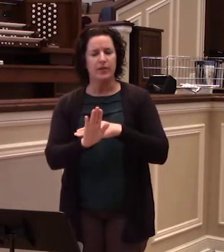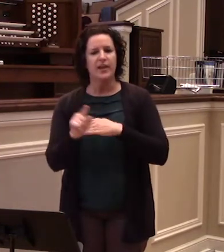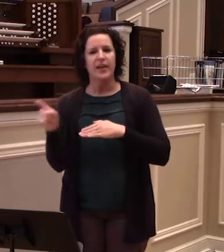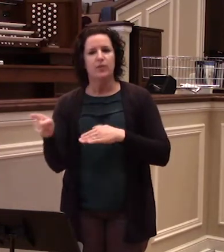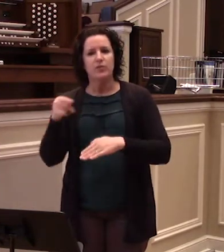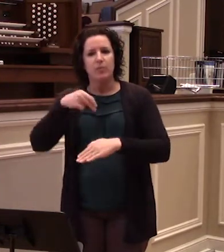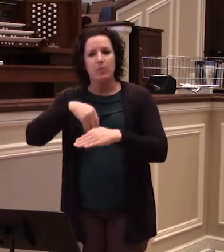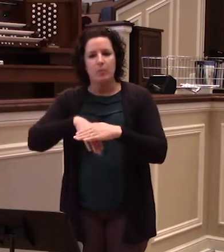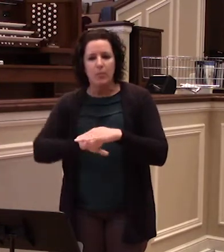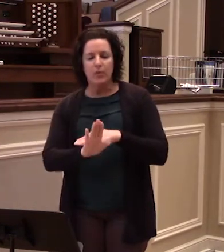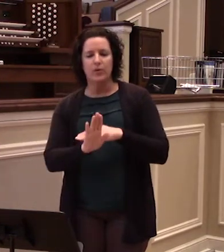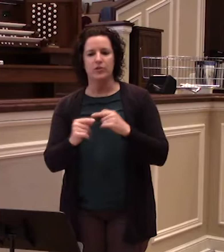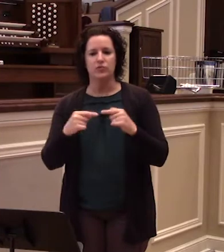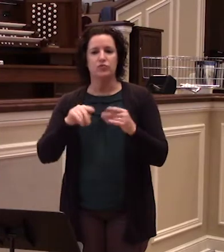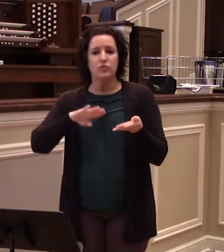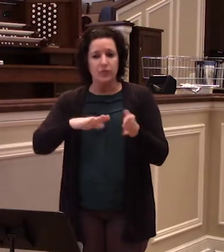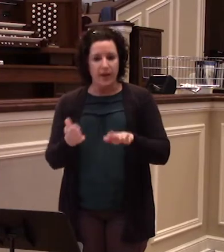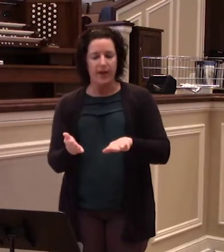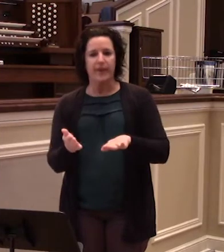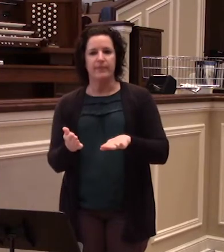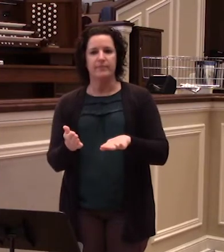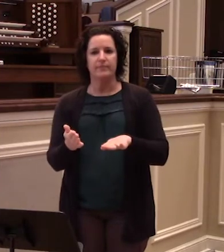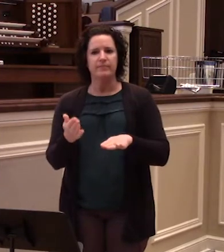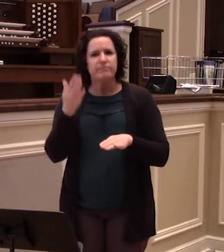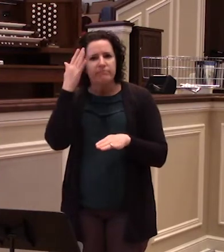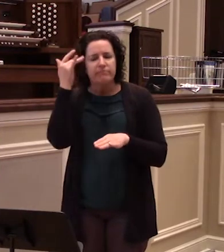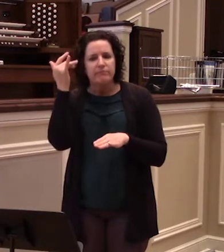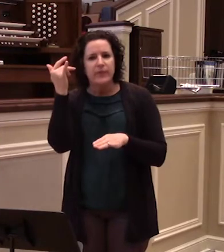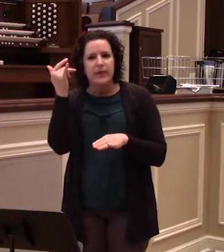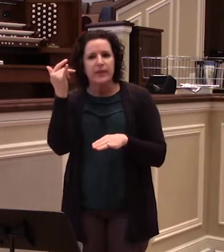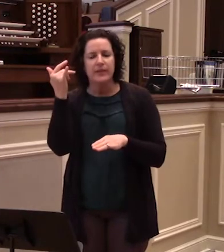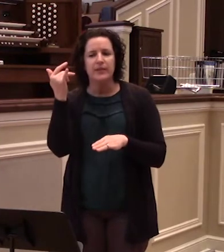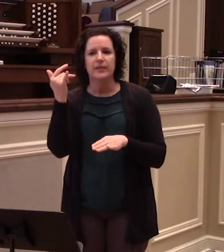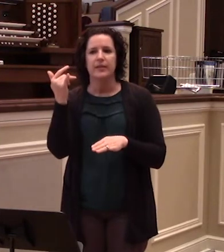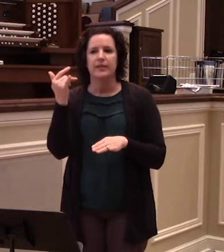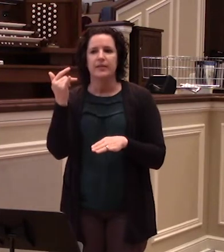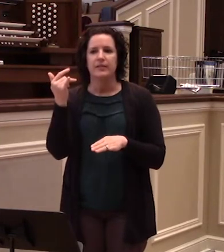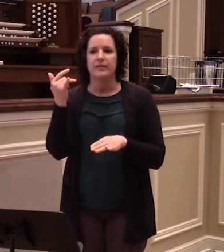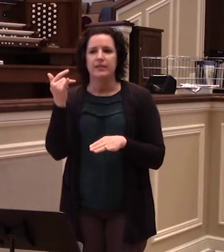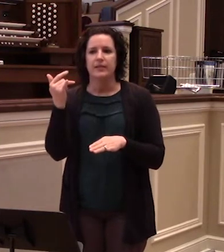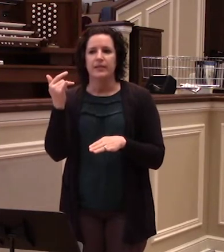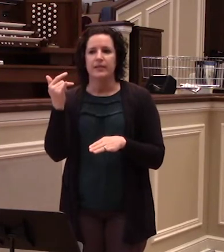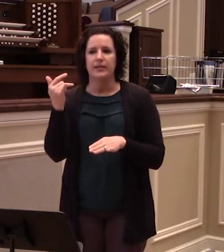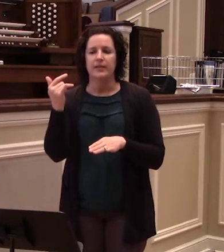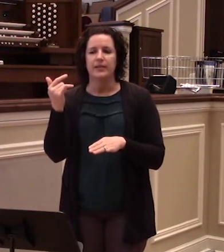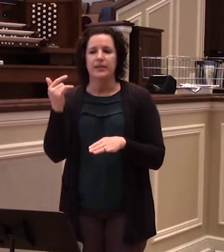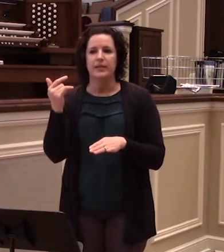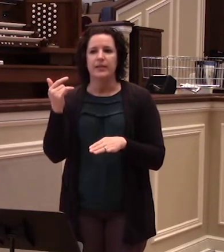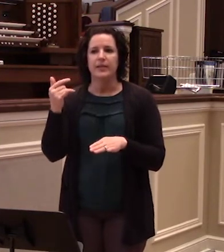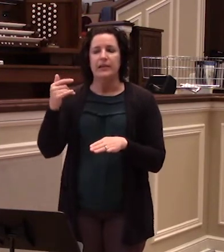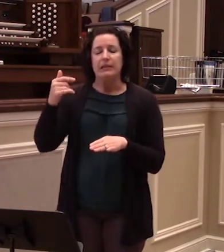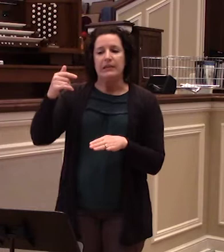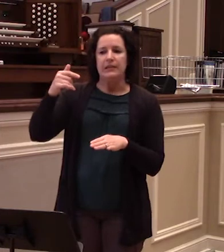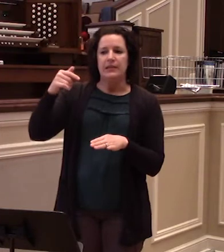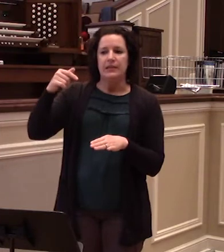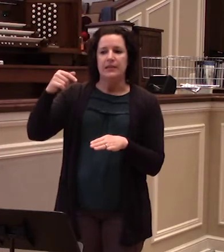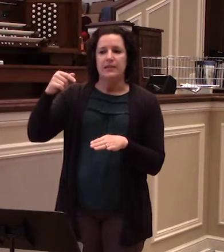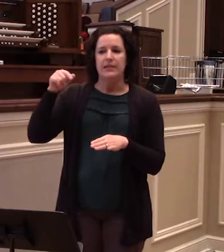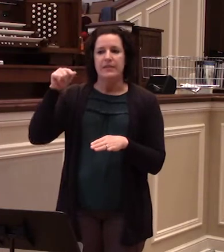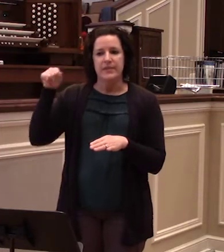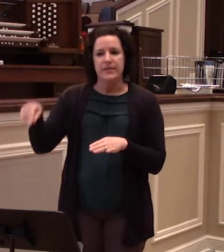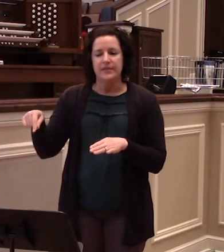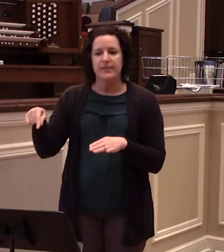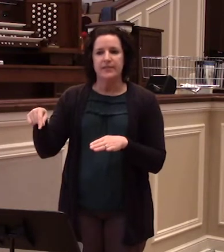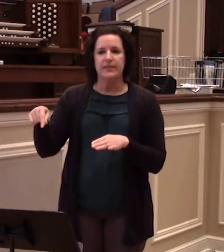born to die. And as paradoxical as that sounds to us, it is actually the key to